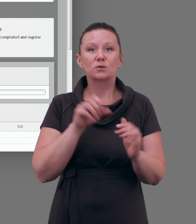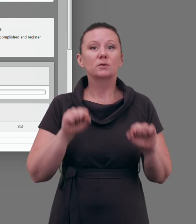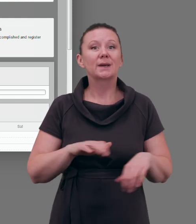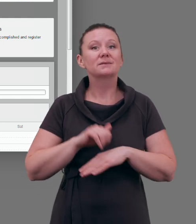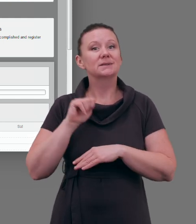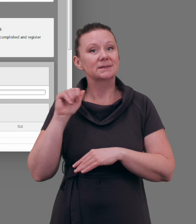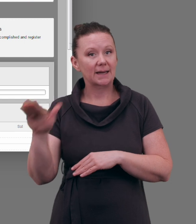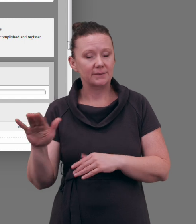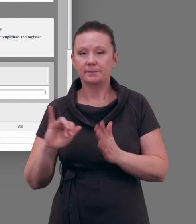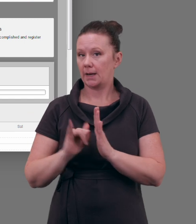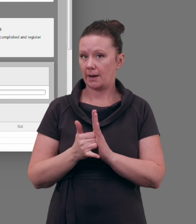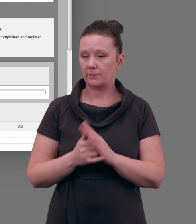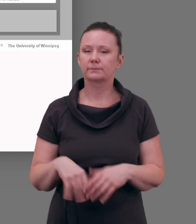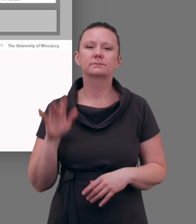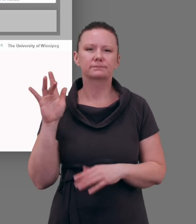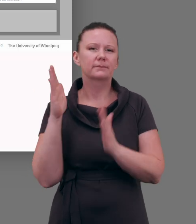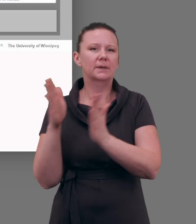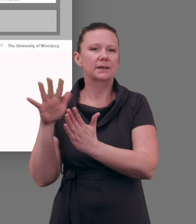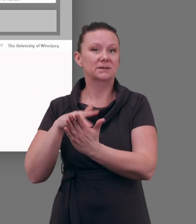Advising on the Plan and Schedule page.